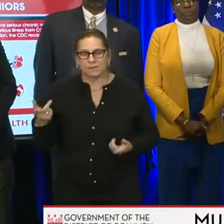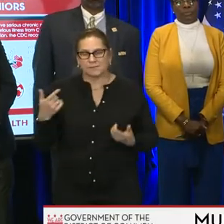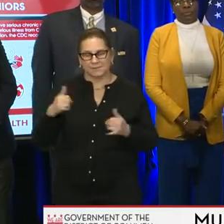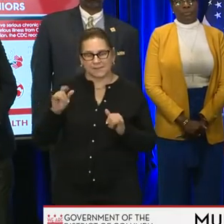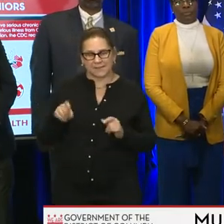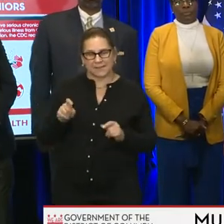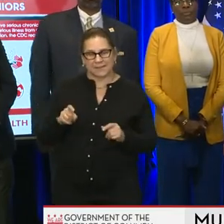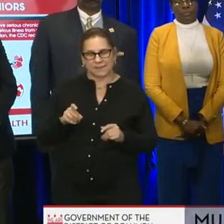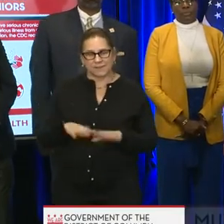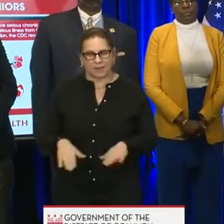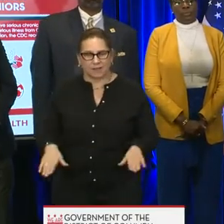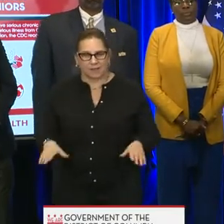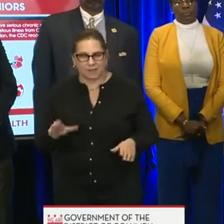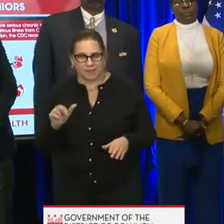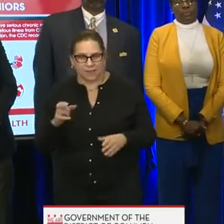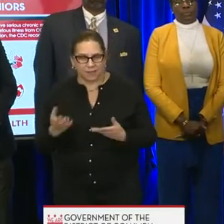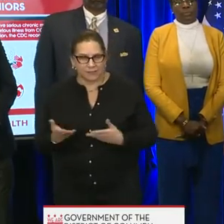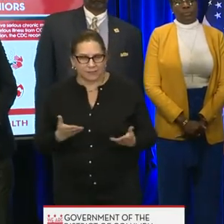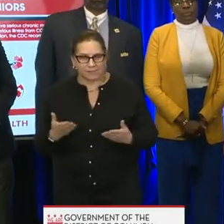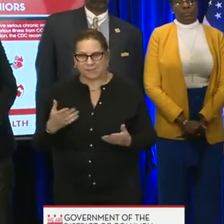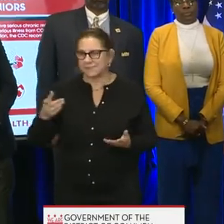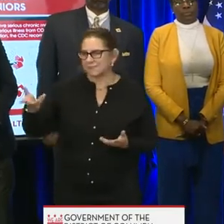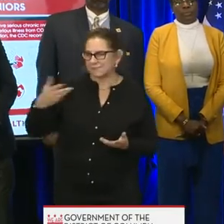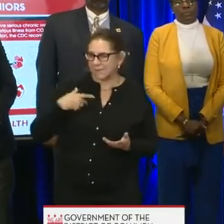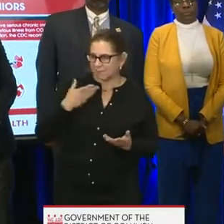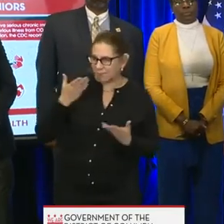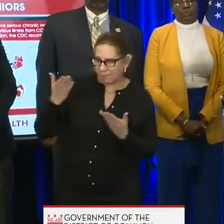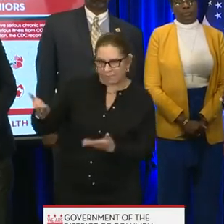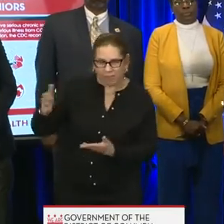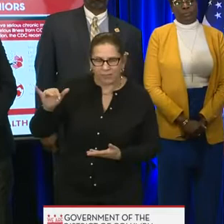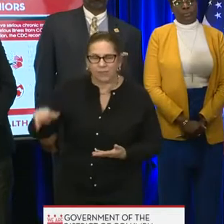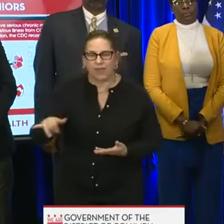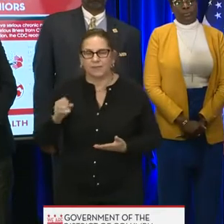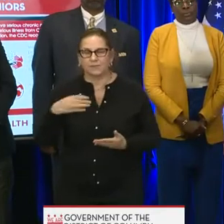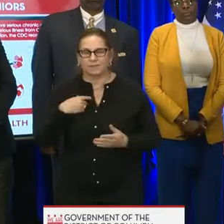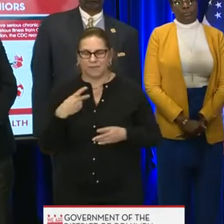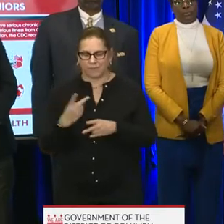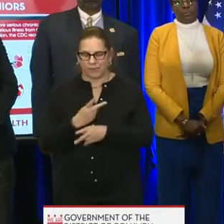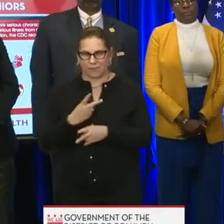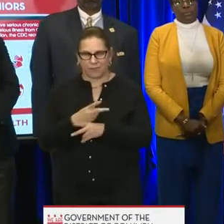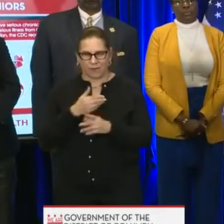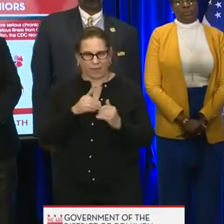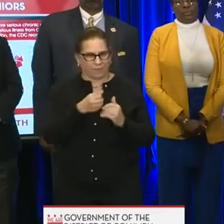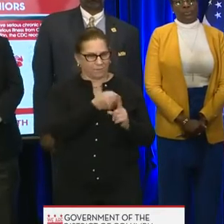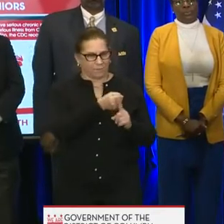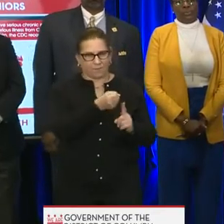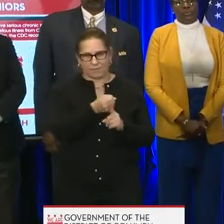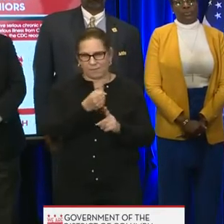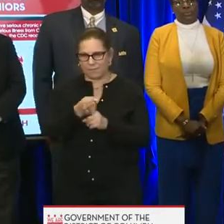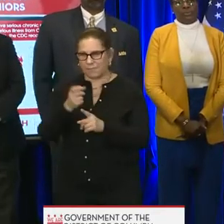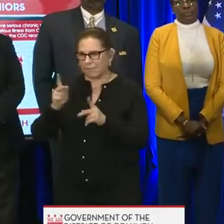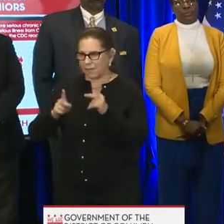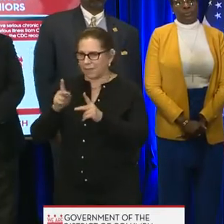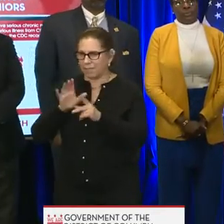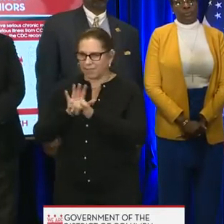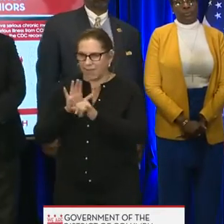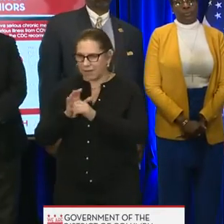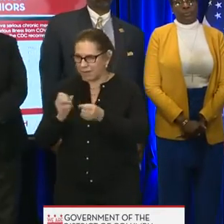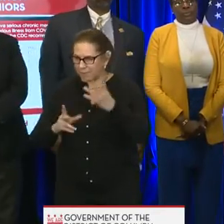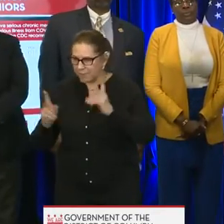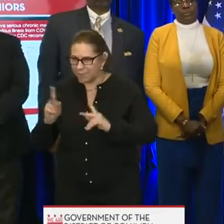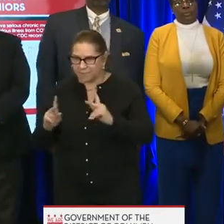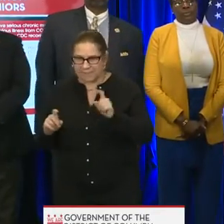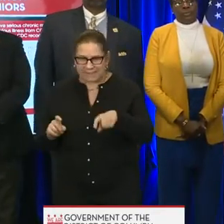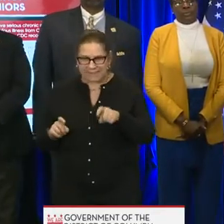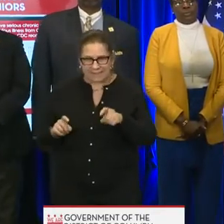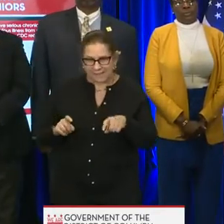information will be updated. We are working on it and we need to identify how many slots we really need, what the demand is,